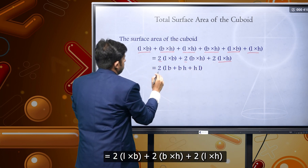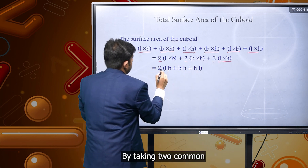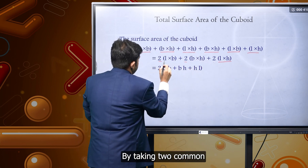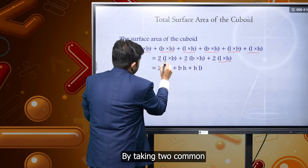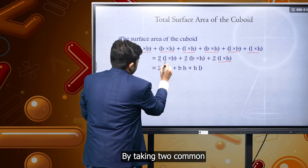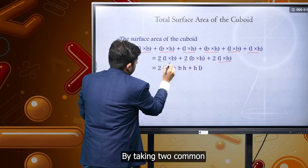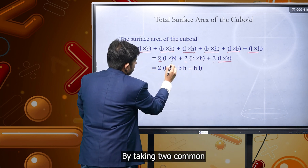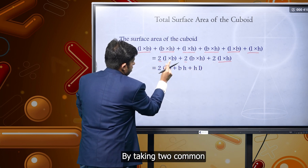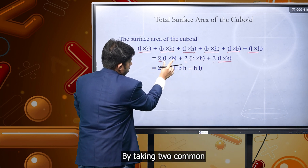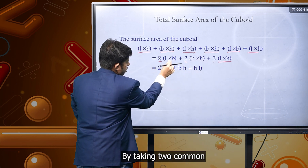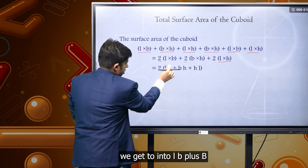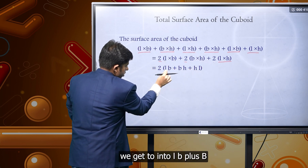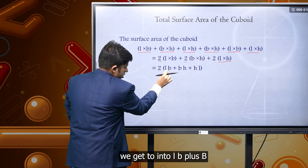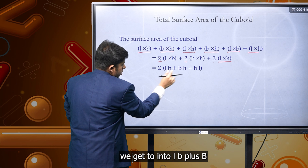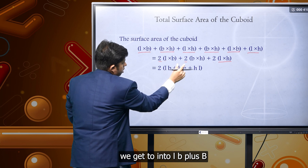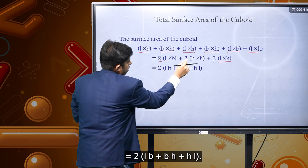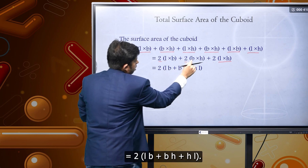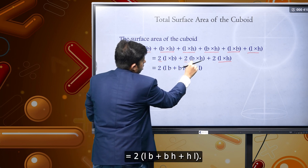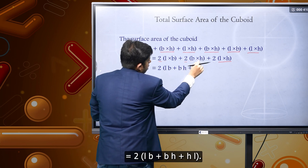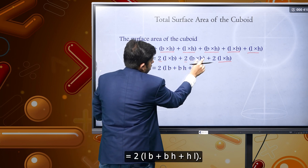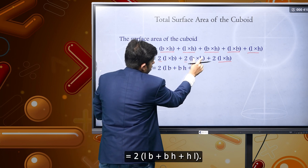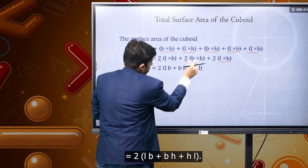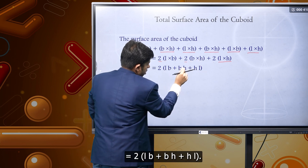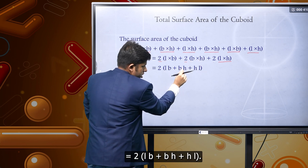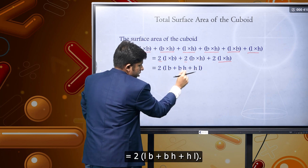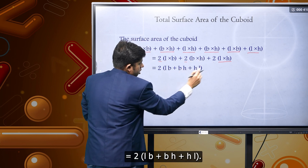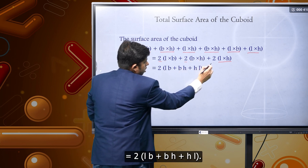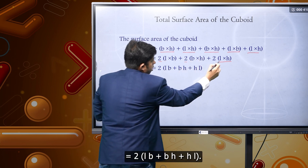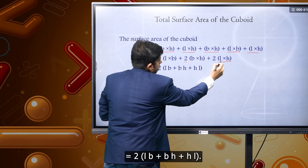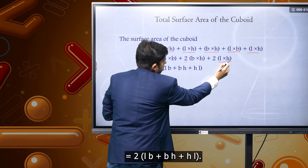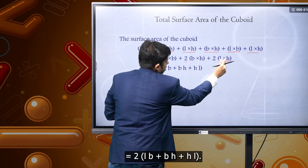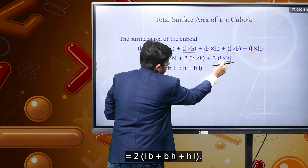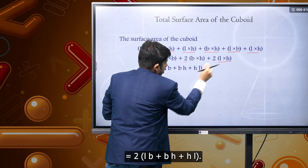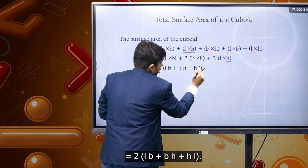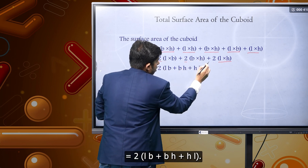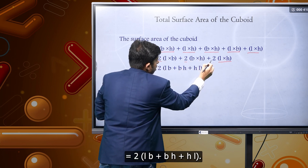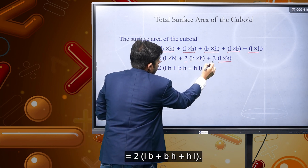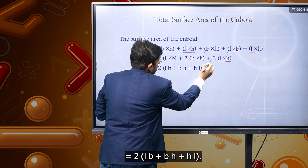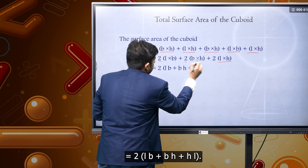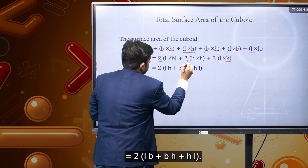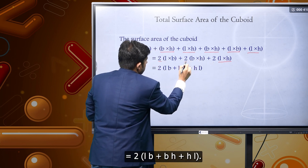By taking 2 common, we get 2 into LB plus BH plus HL.